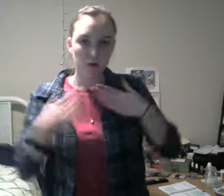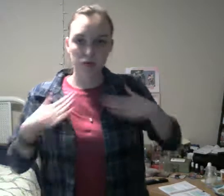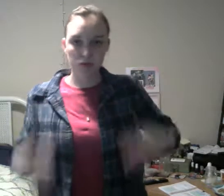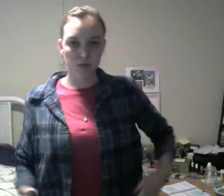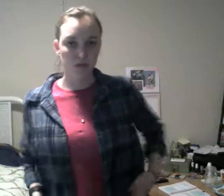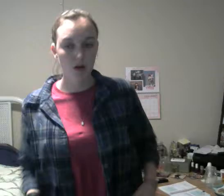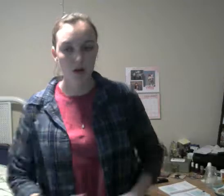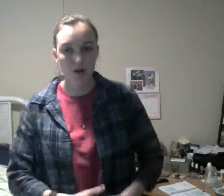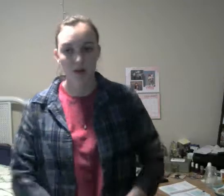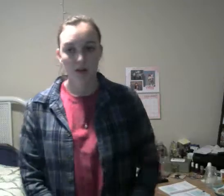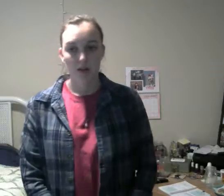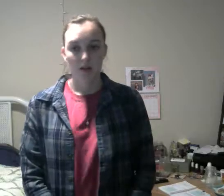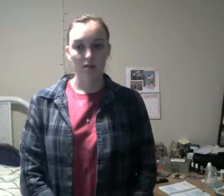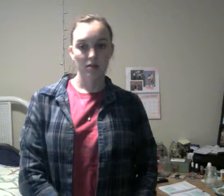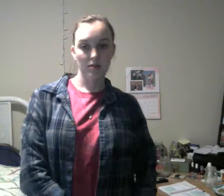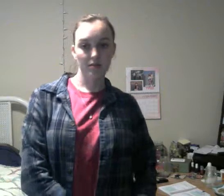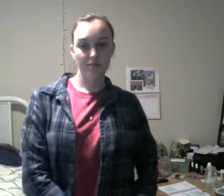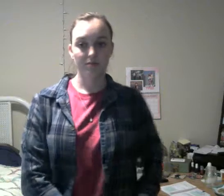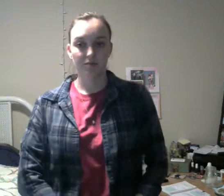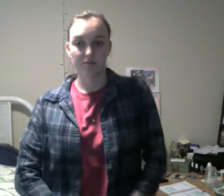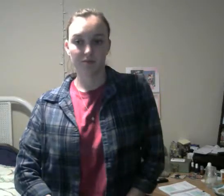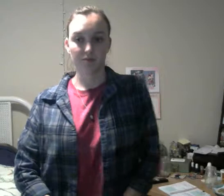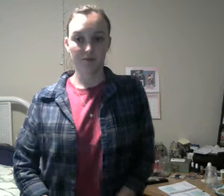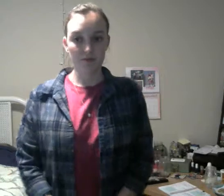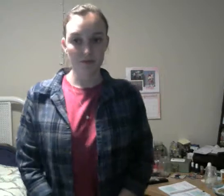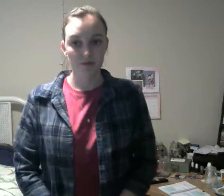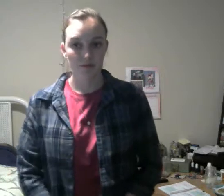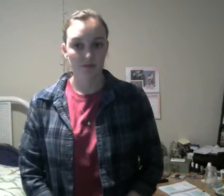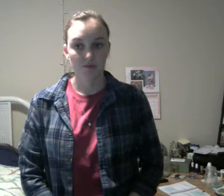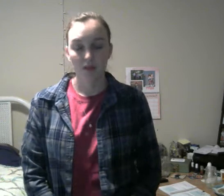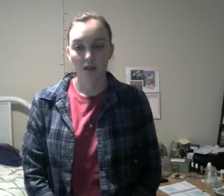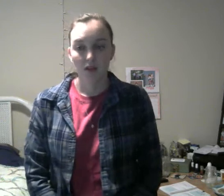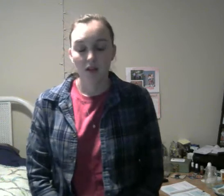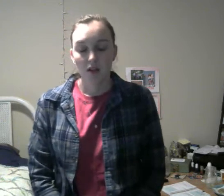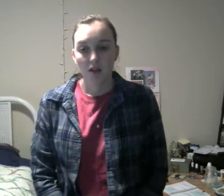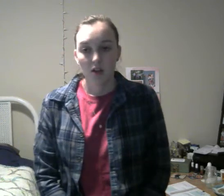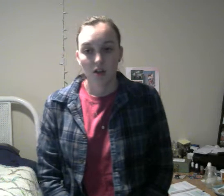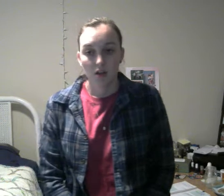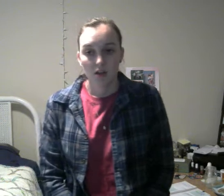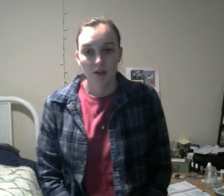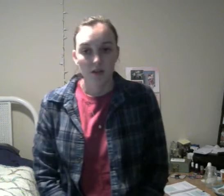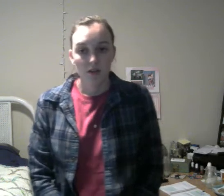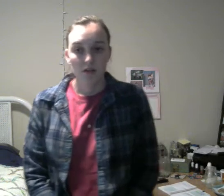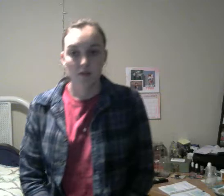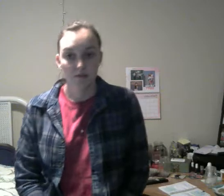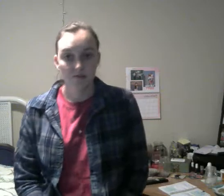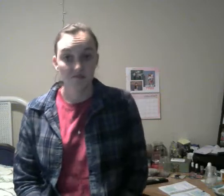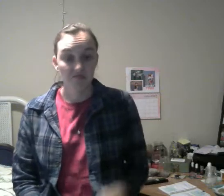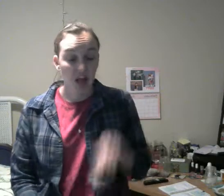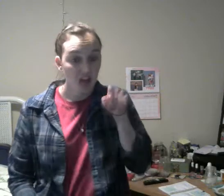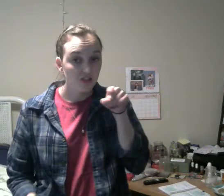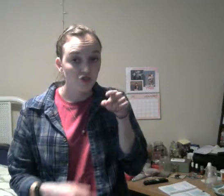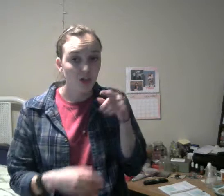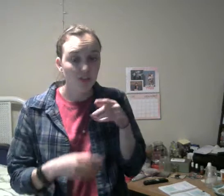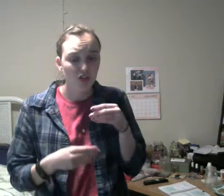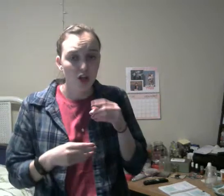went from that first zygote to the billions and trillions of cells that are inside you today, you can thank mitosis for that. A couple of other